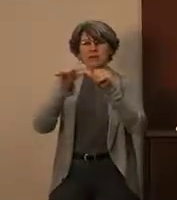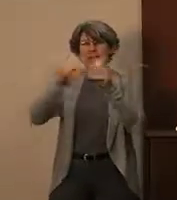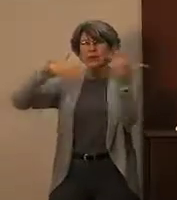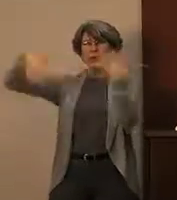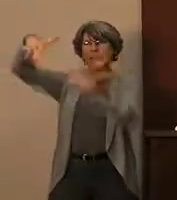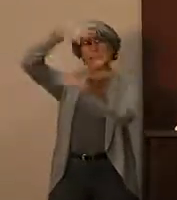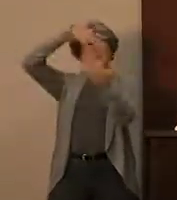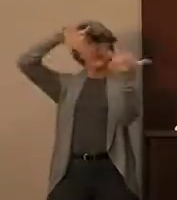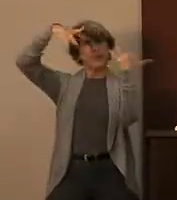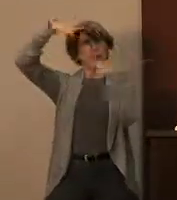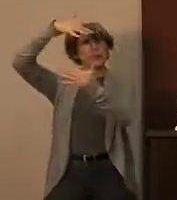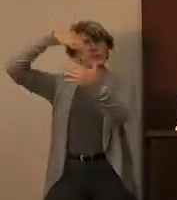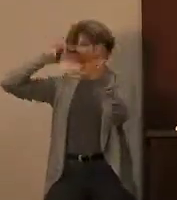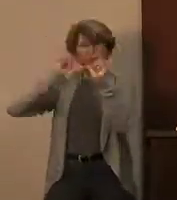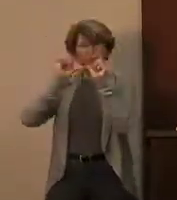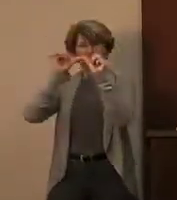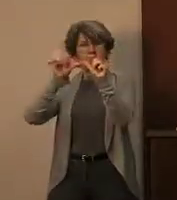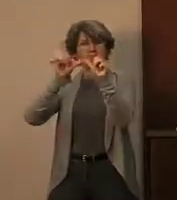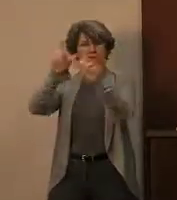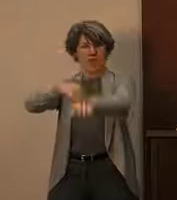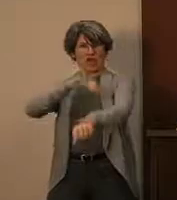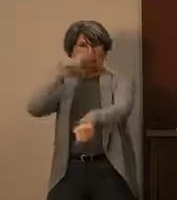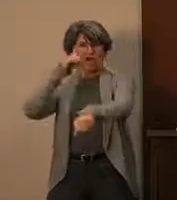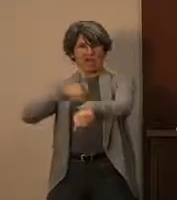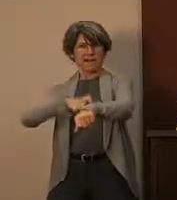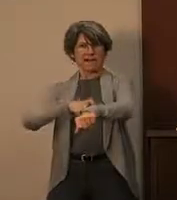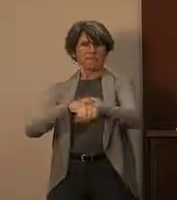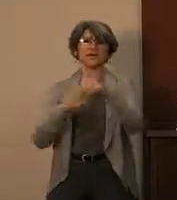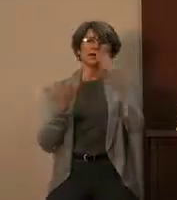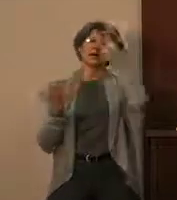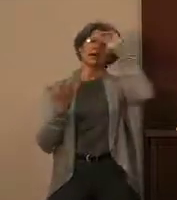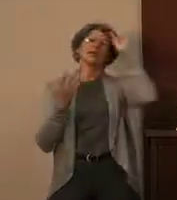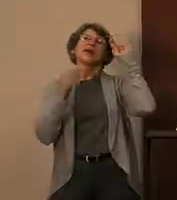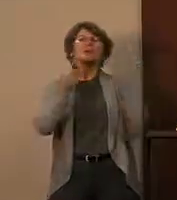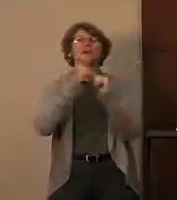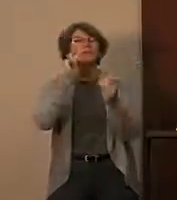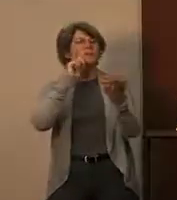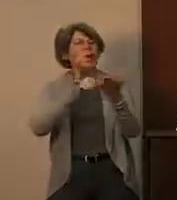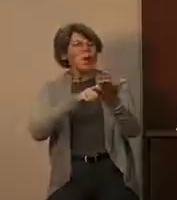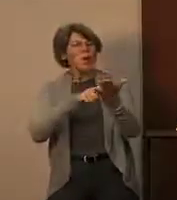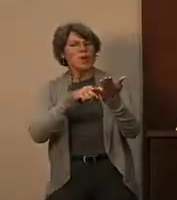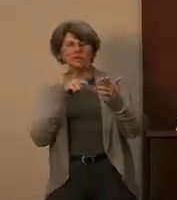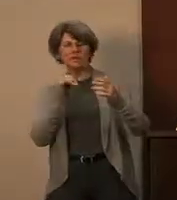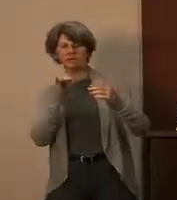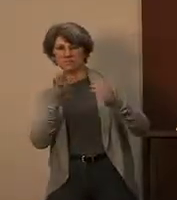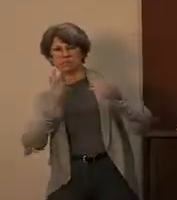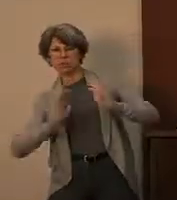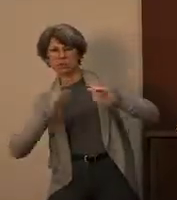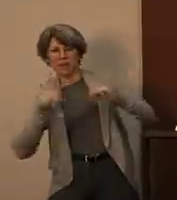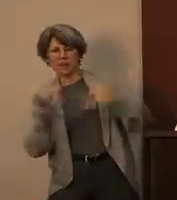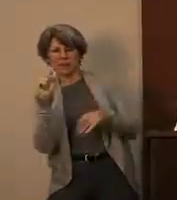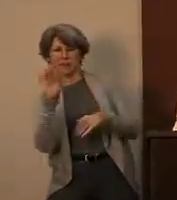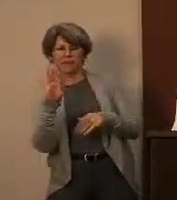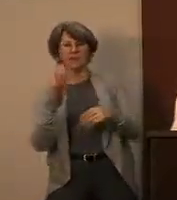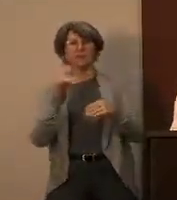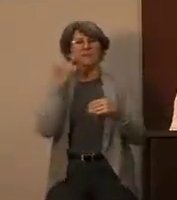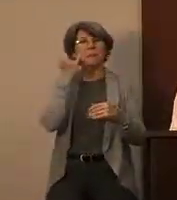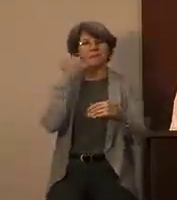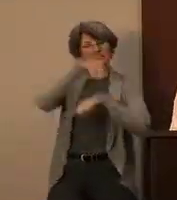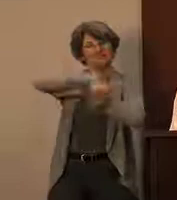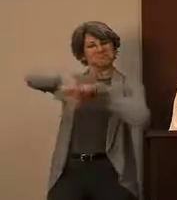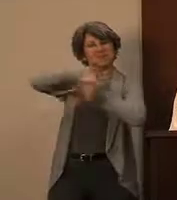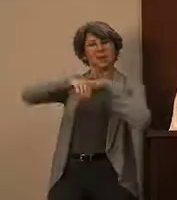time. Signs and symptoms that your consumer might have is anybody having night